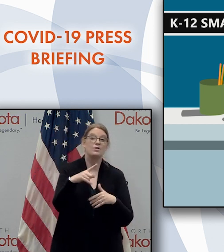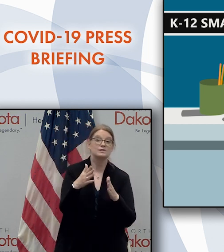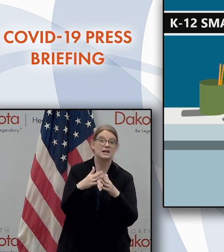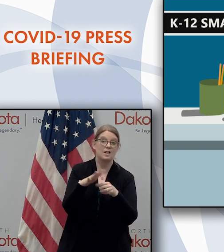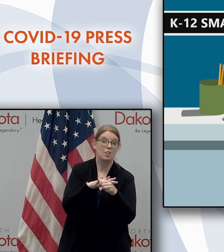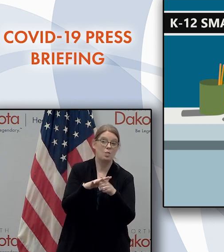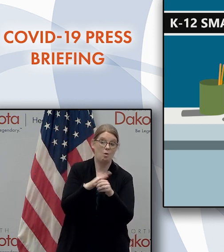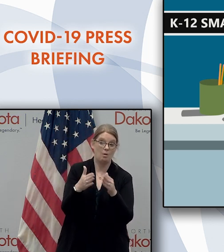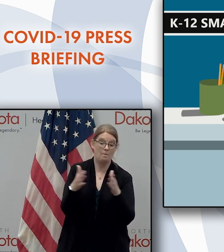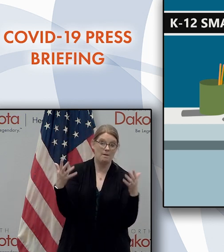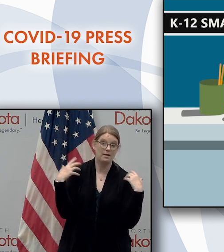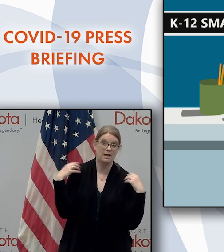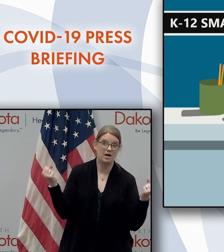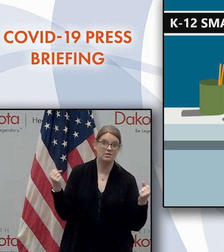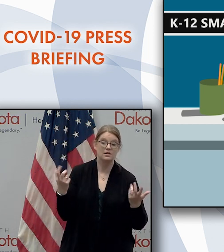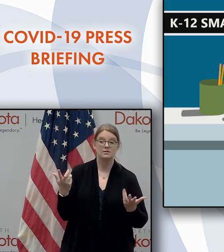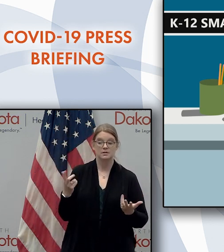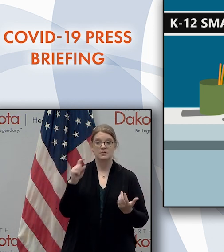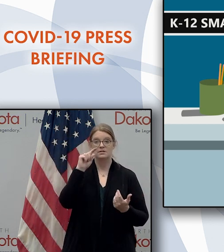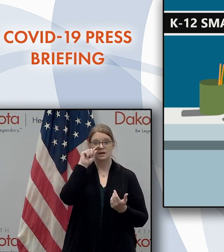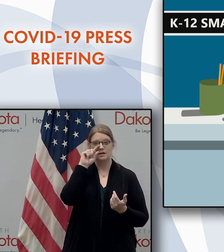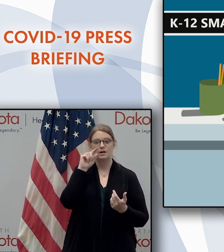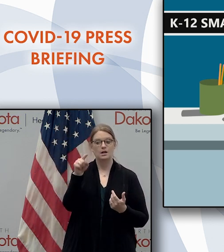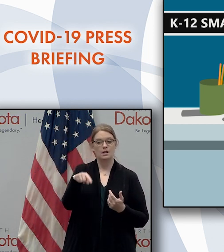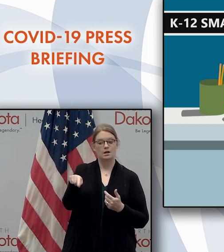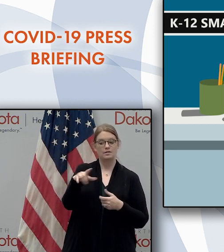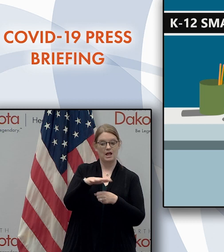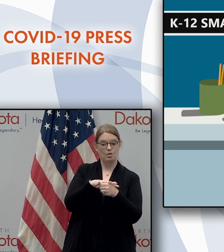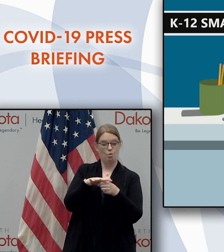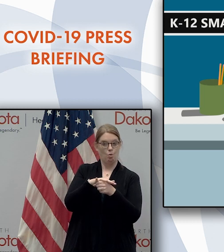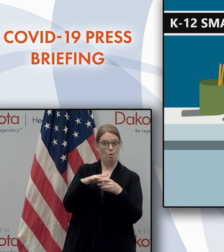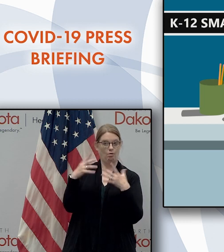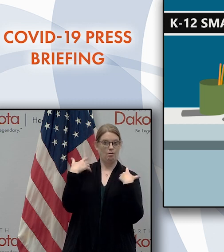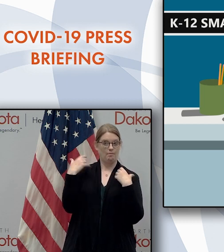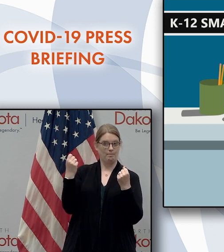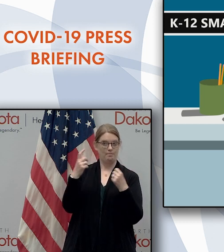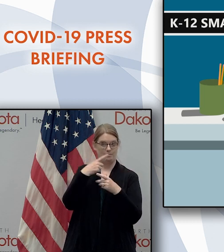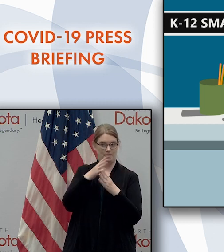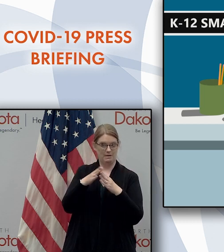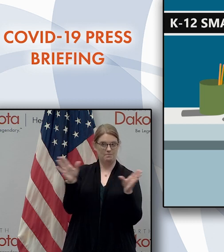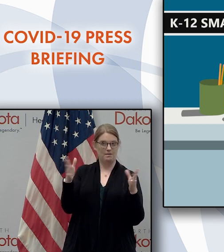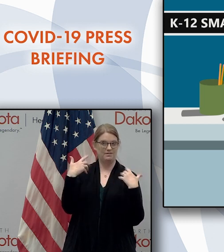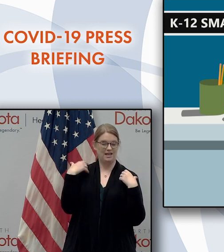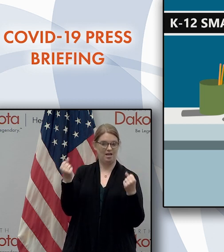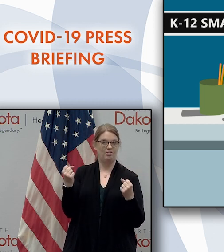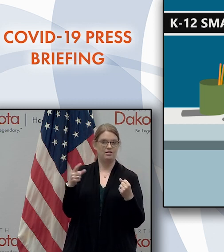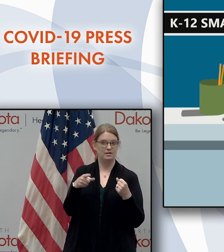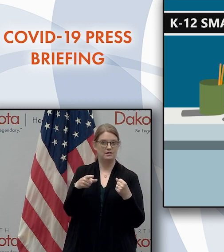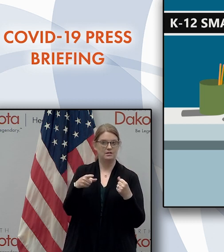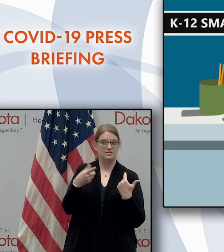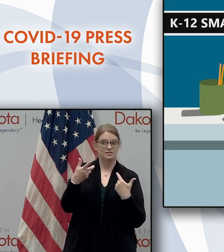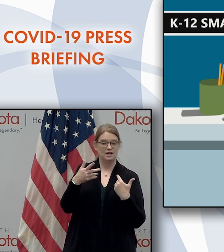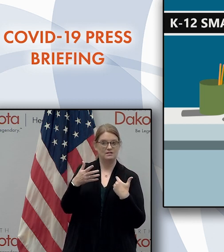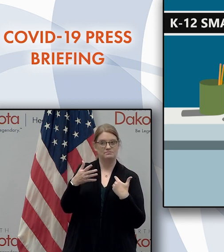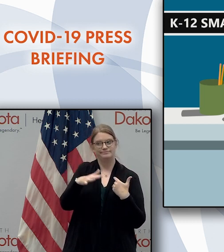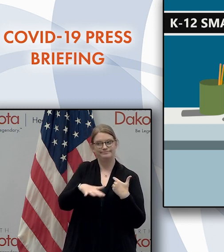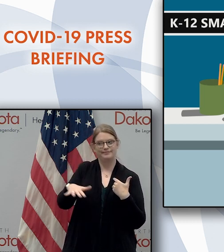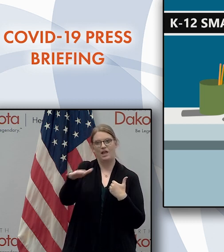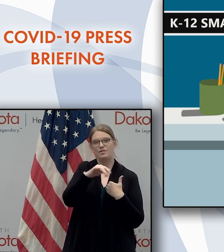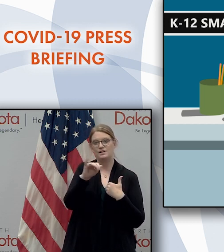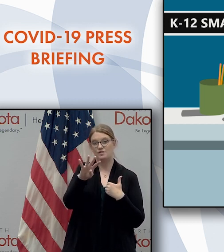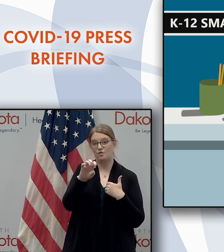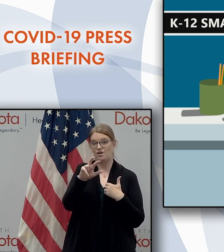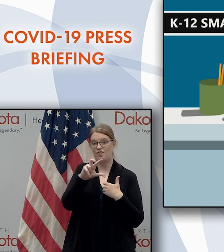have an expectation that local public health, when we work in collaboration with these schools, that across these 430